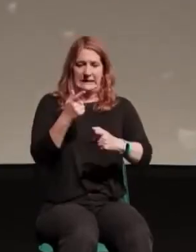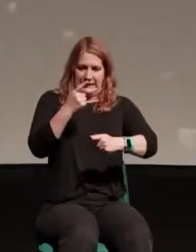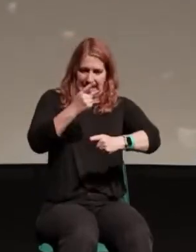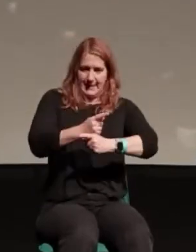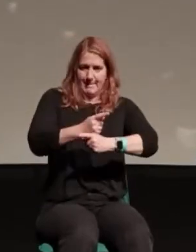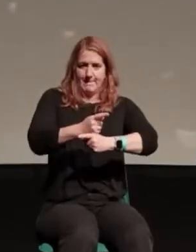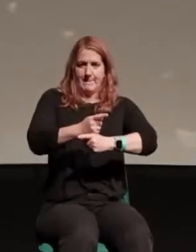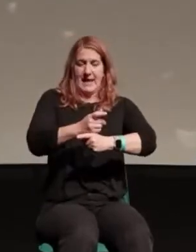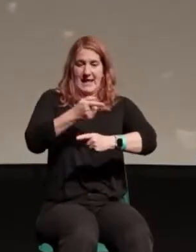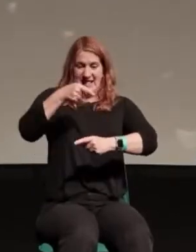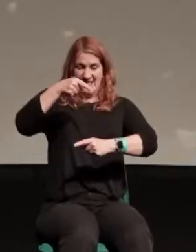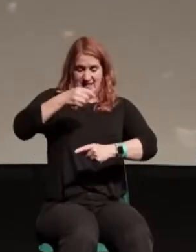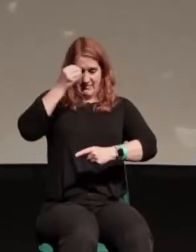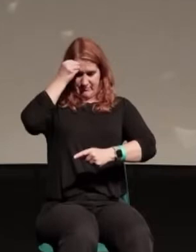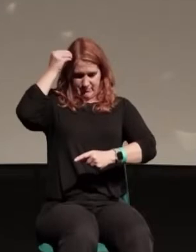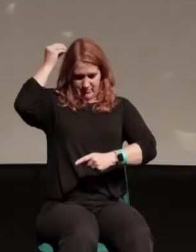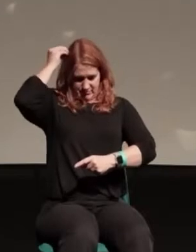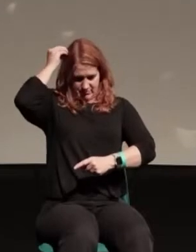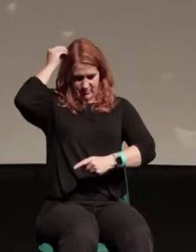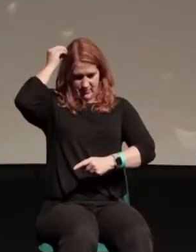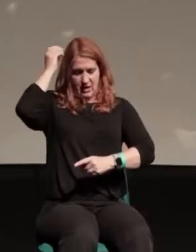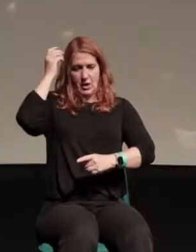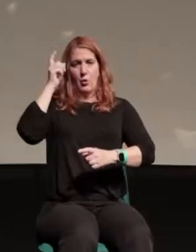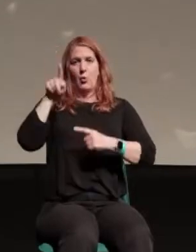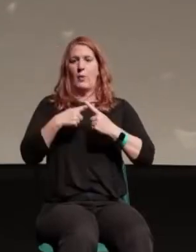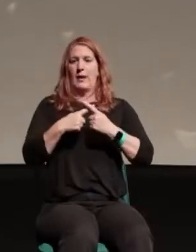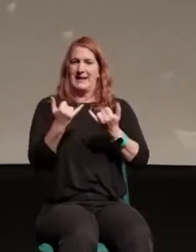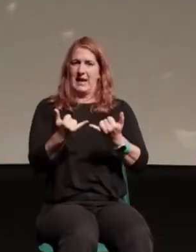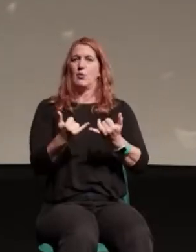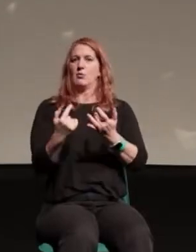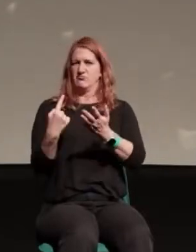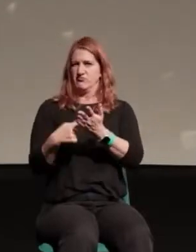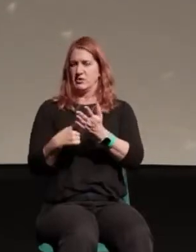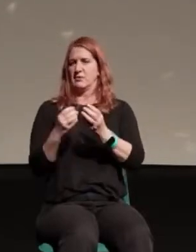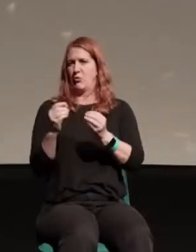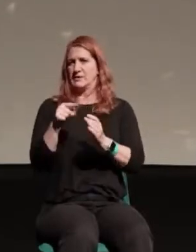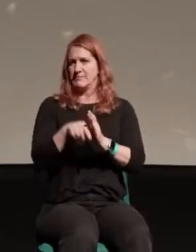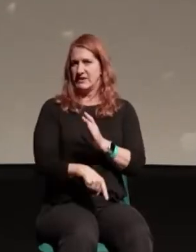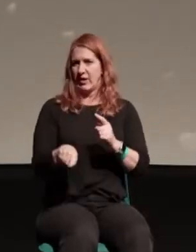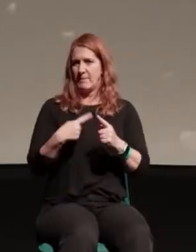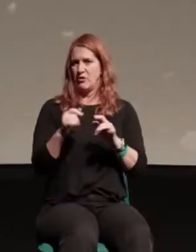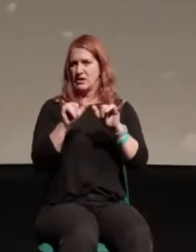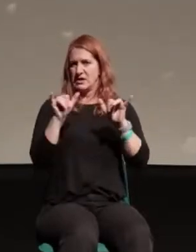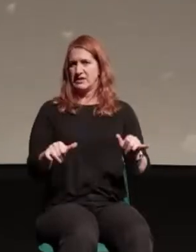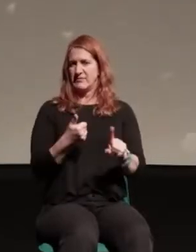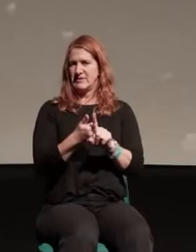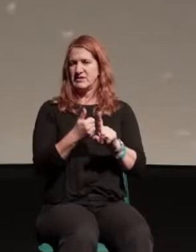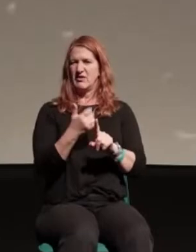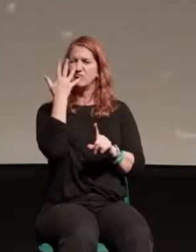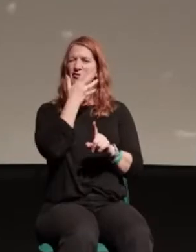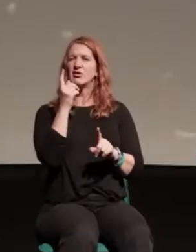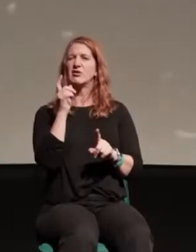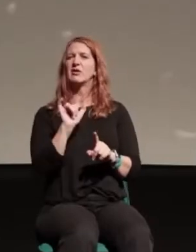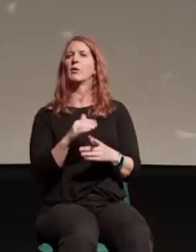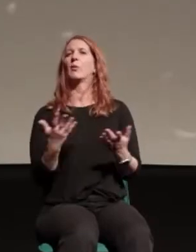keeping this in mind, if we can just get a little bit more into the specifics about how the system should look for